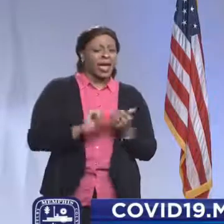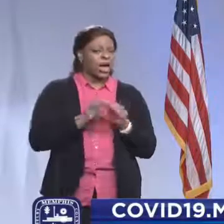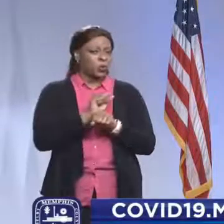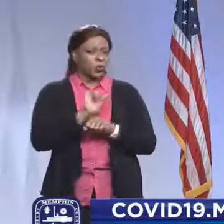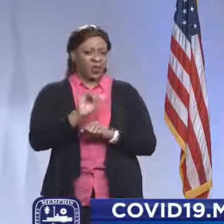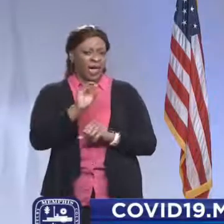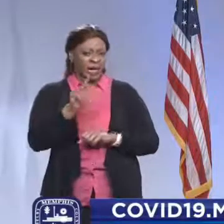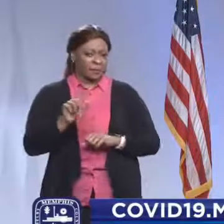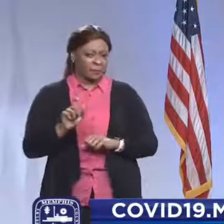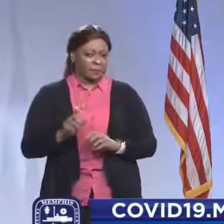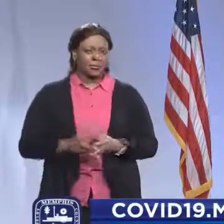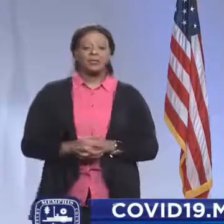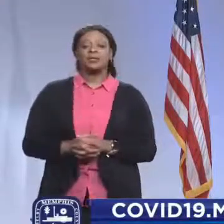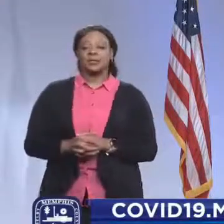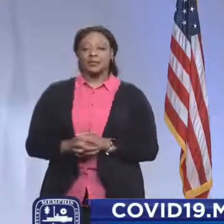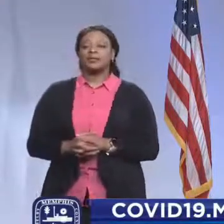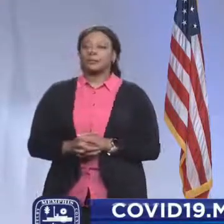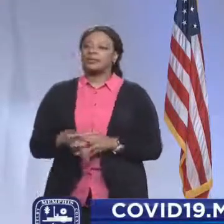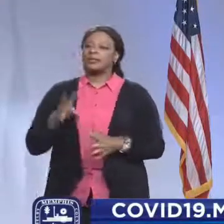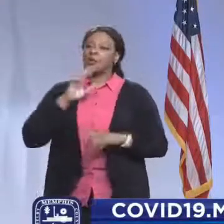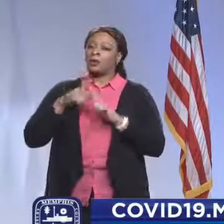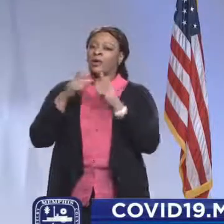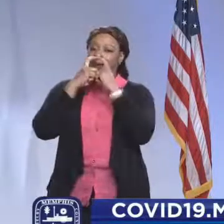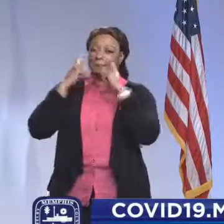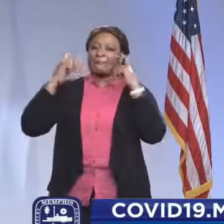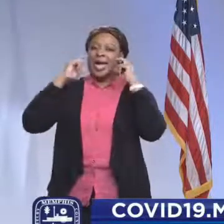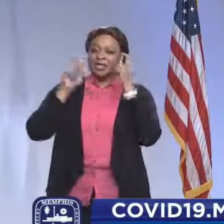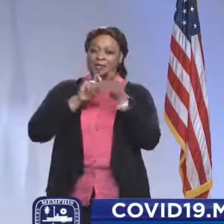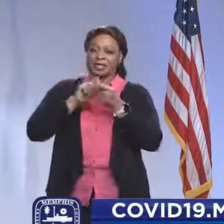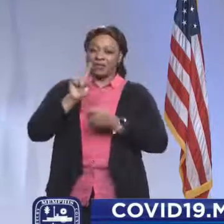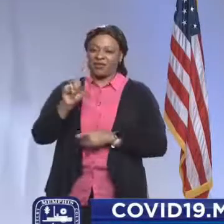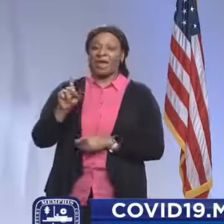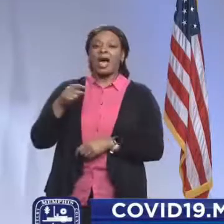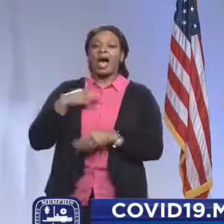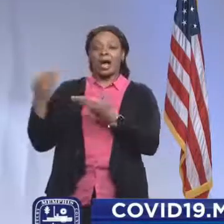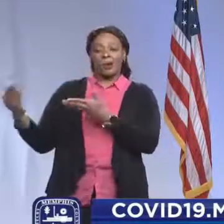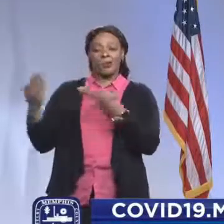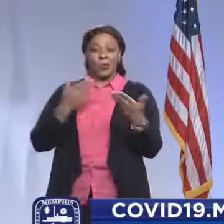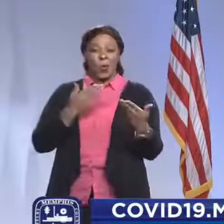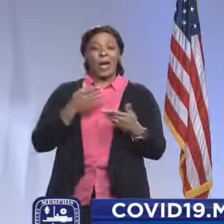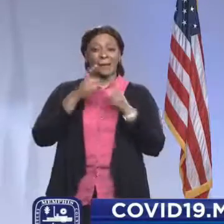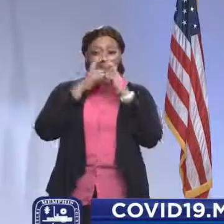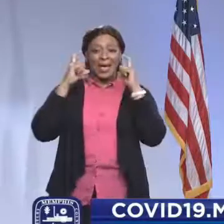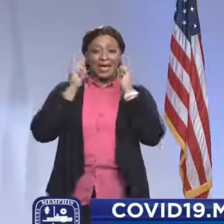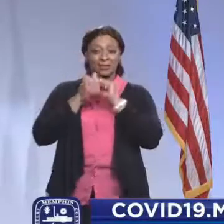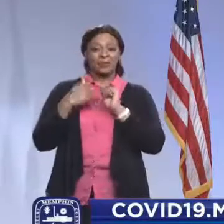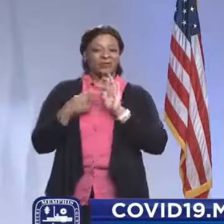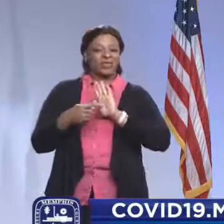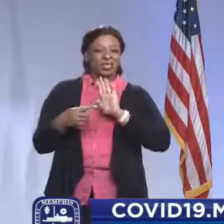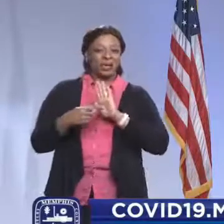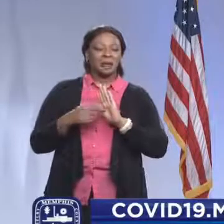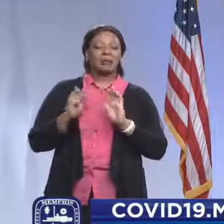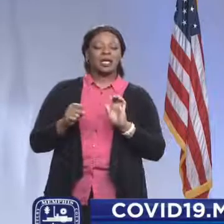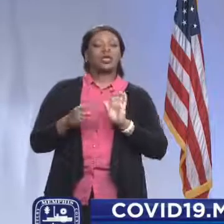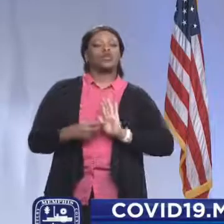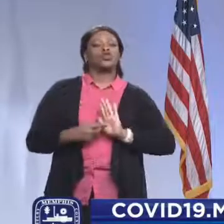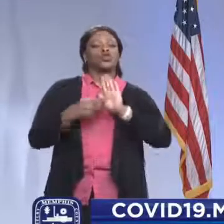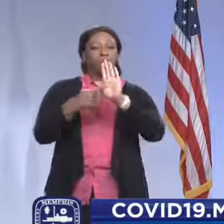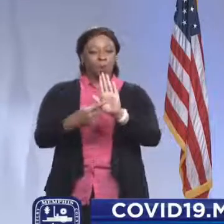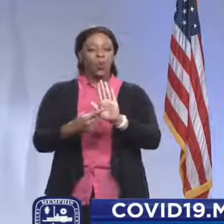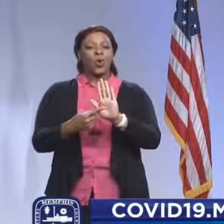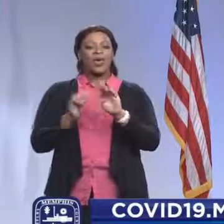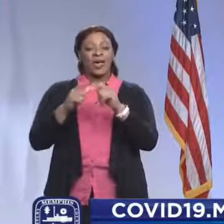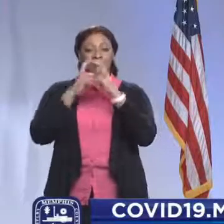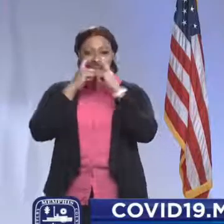that? Because let's talk about the mask specifically. I actually brought one of those masks with me so that I could demonstrate with